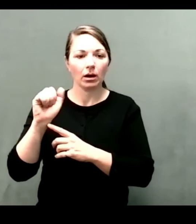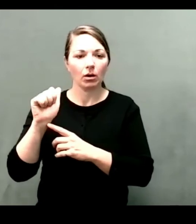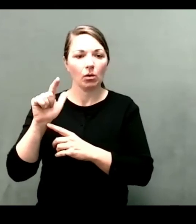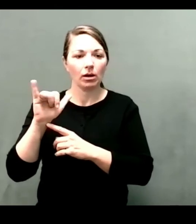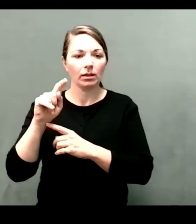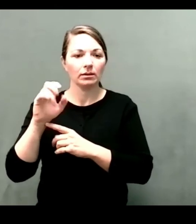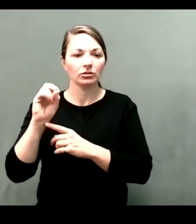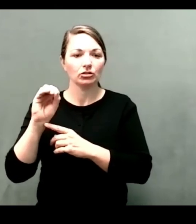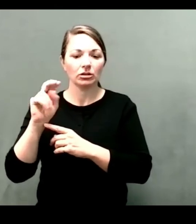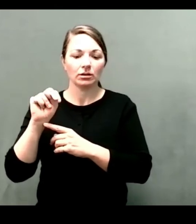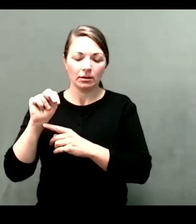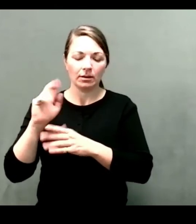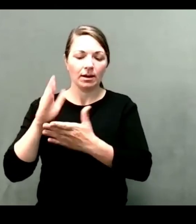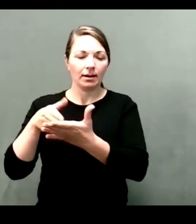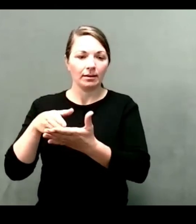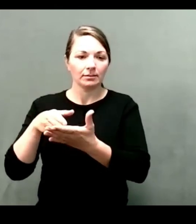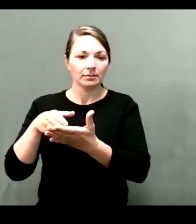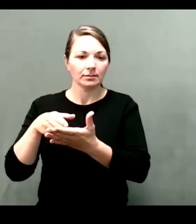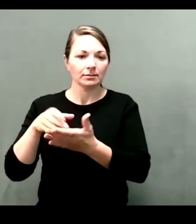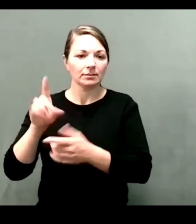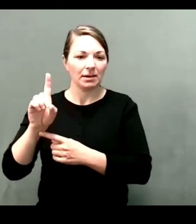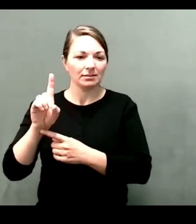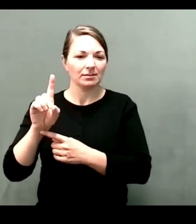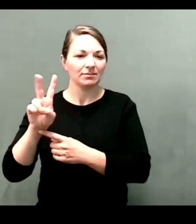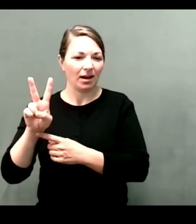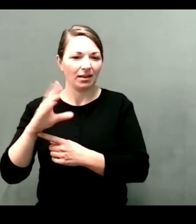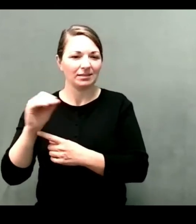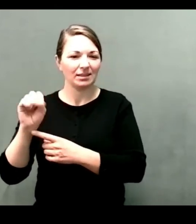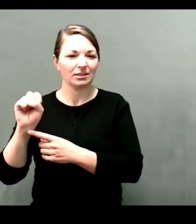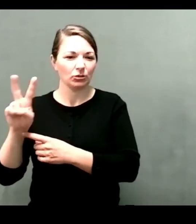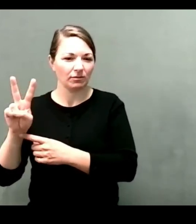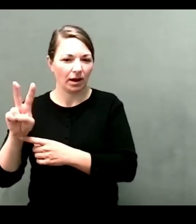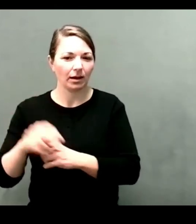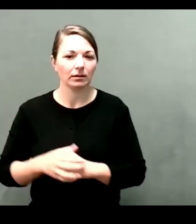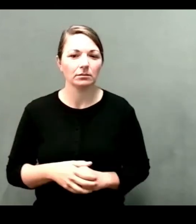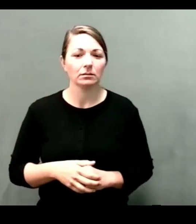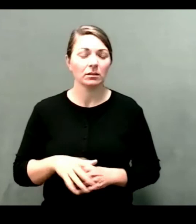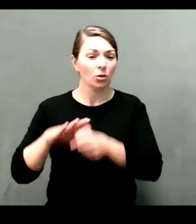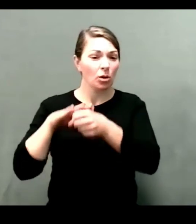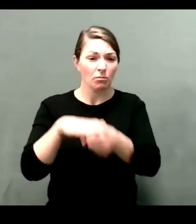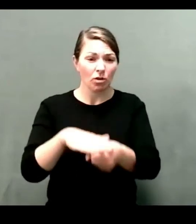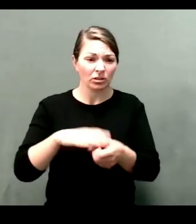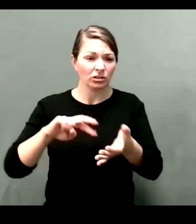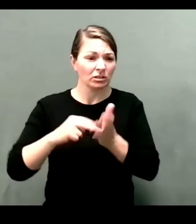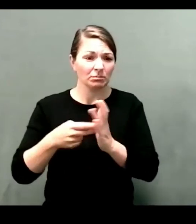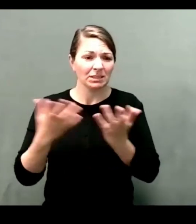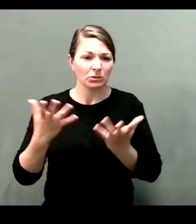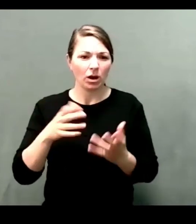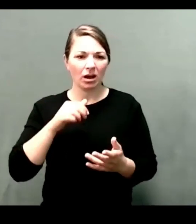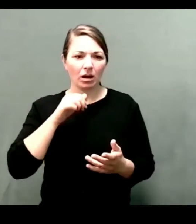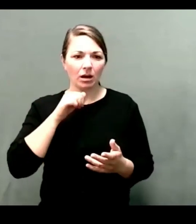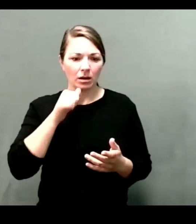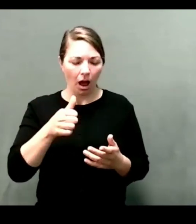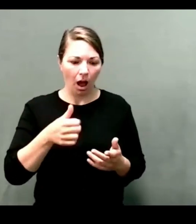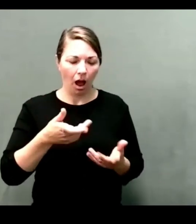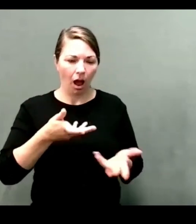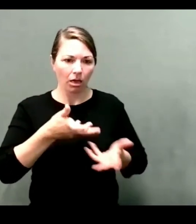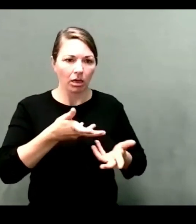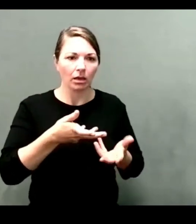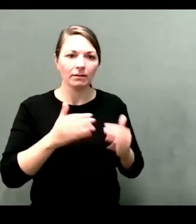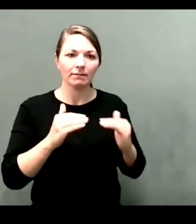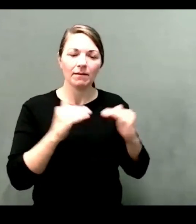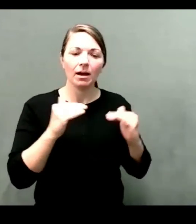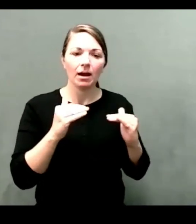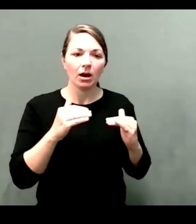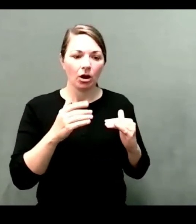and Sexual Violence. The definition they gave us is this: oppression is the systematic and pervasive mistreatment of individuals on the basis of